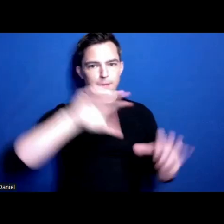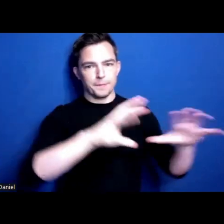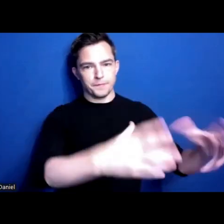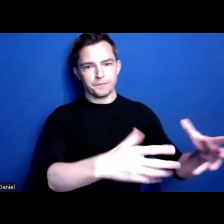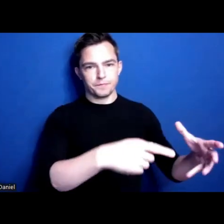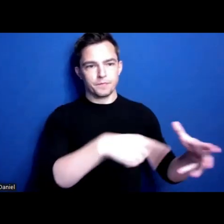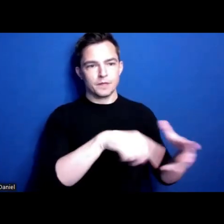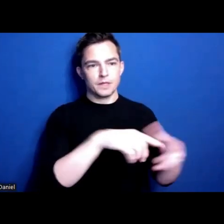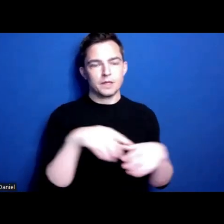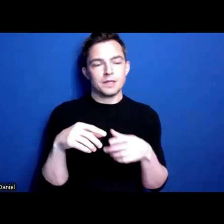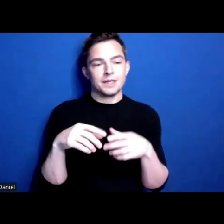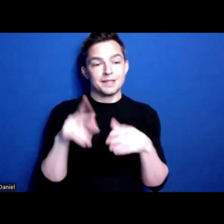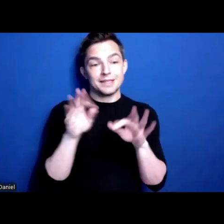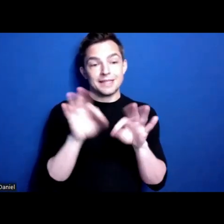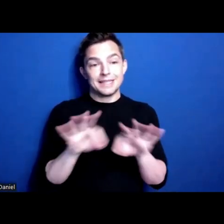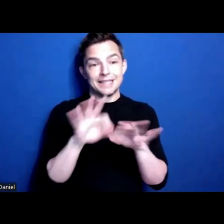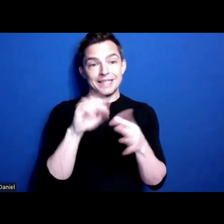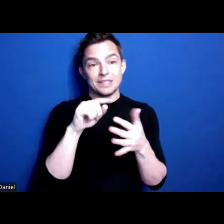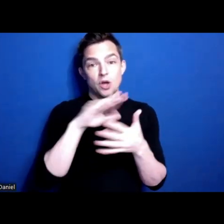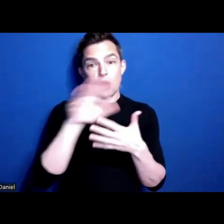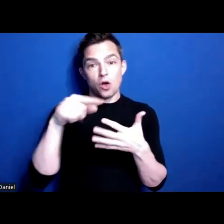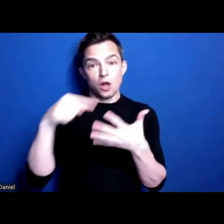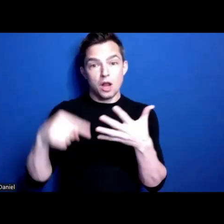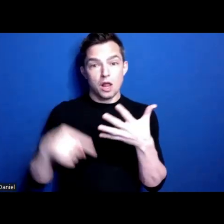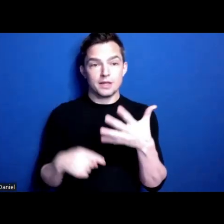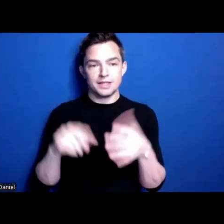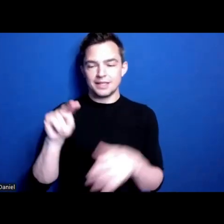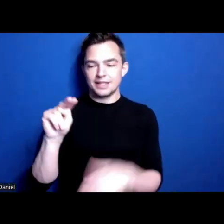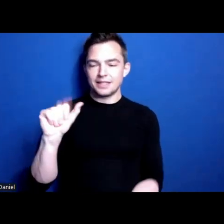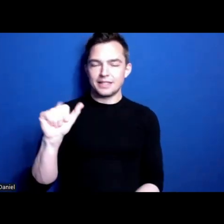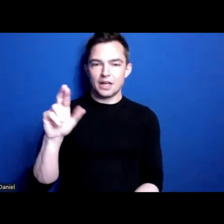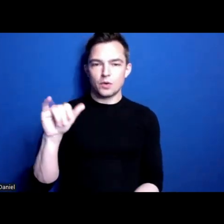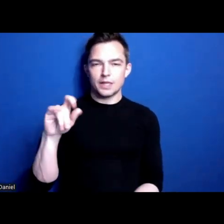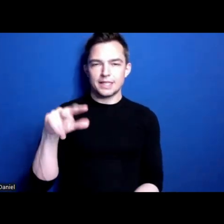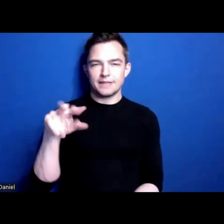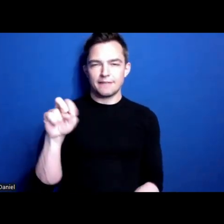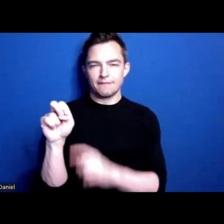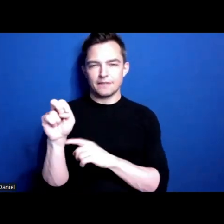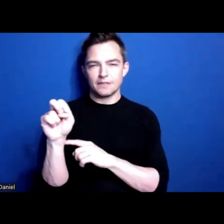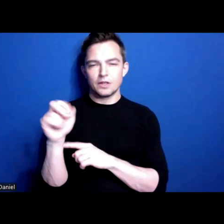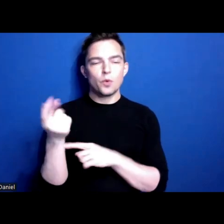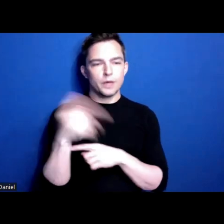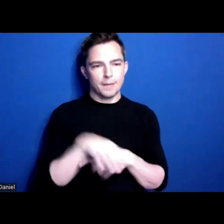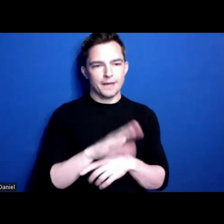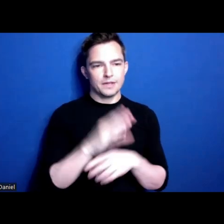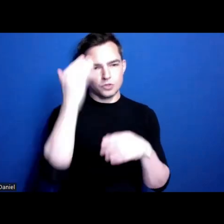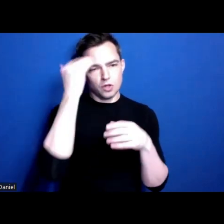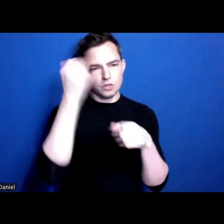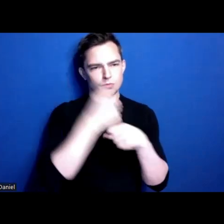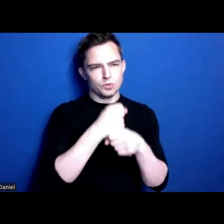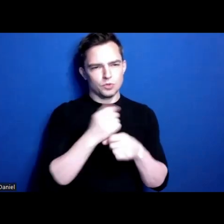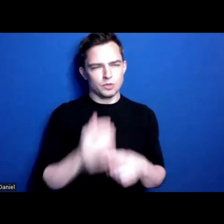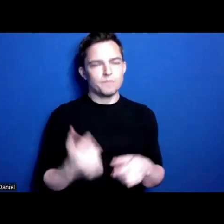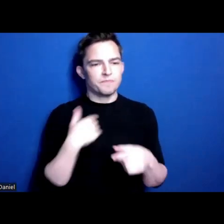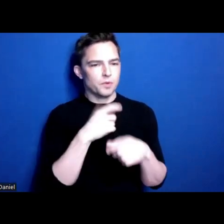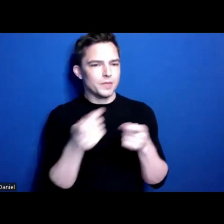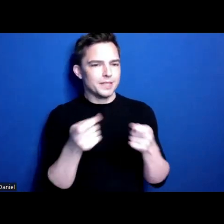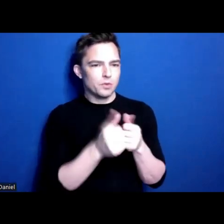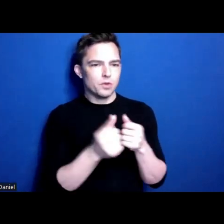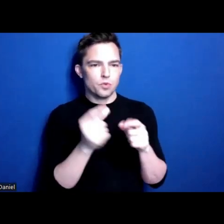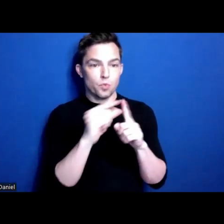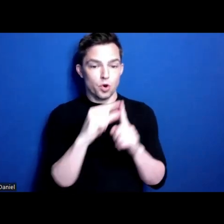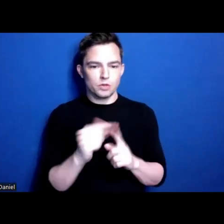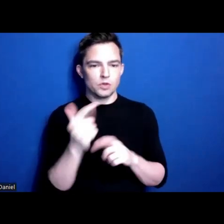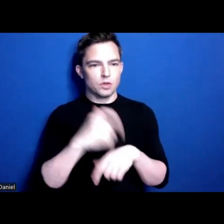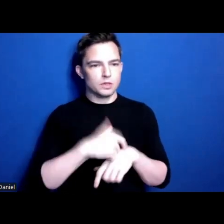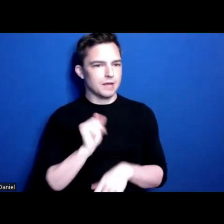Key to all of this is narrative. And this is where, you know, we really come in as knowledge producers, as people who are dealing with words all the time,